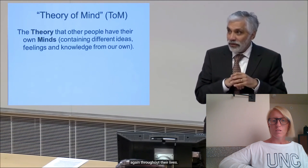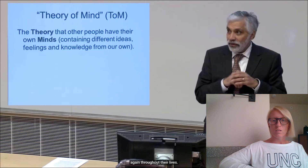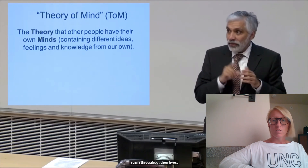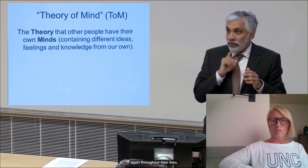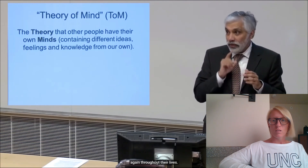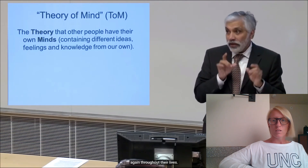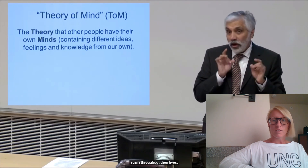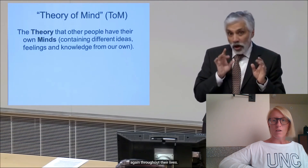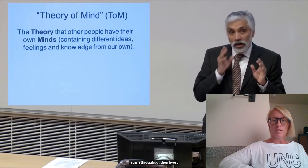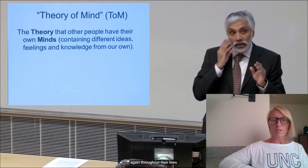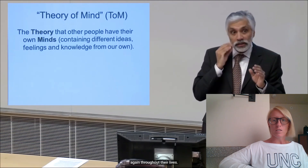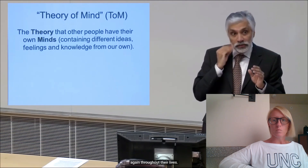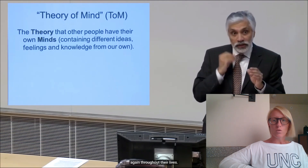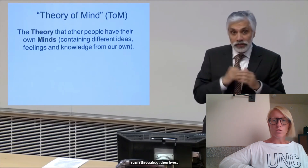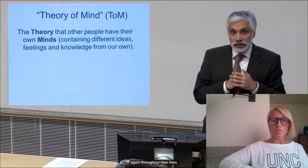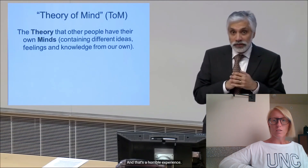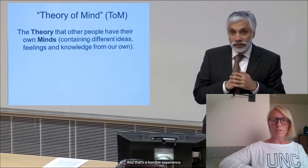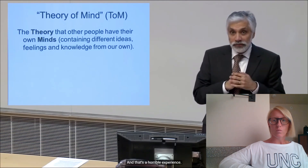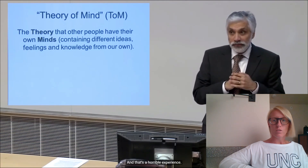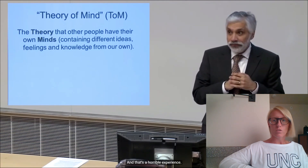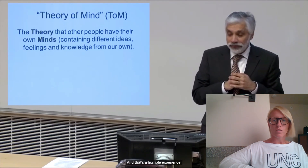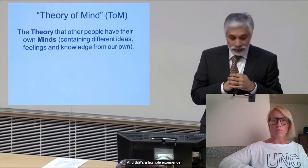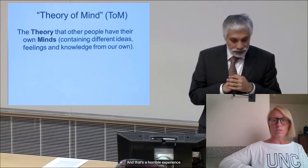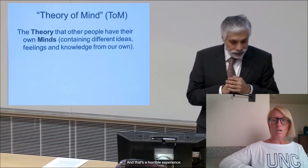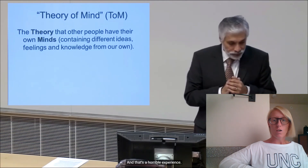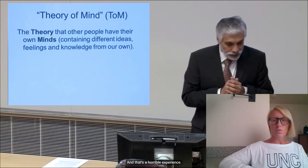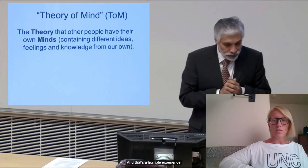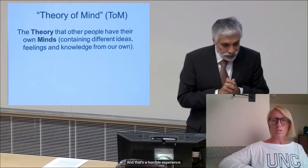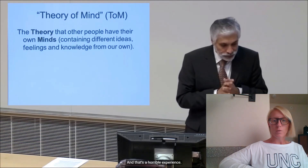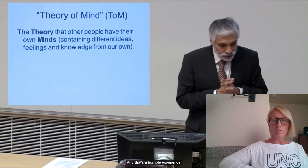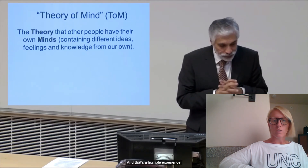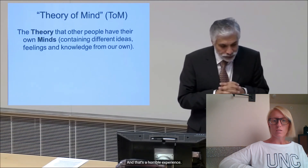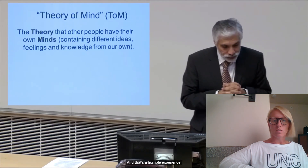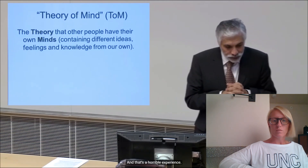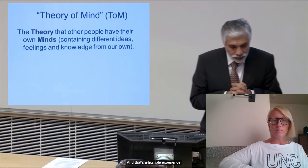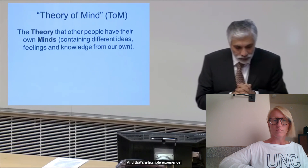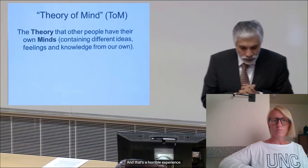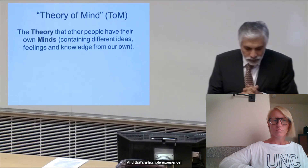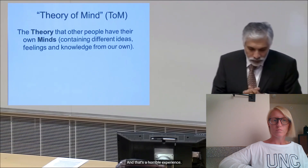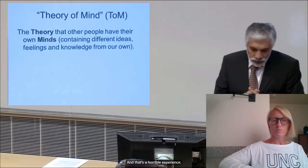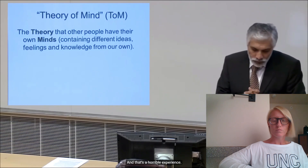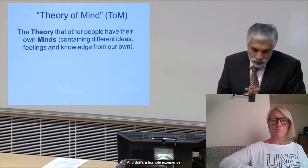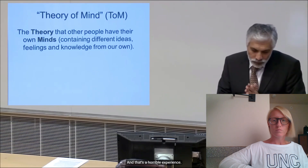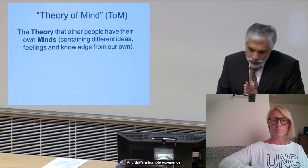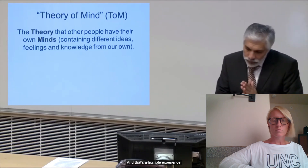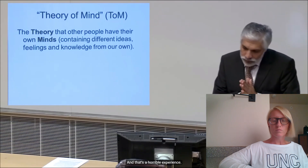and again throughout their lives. And that's a horrible experience.